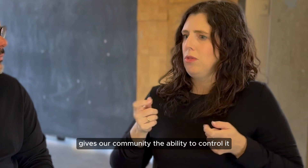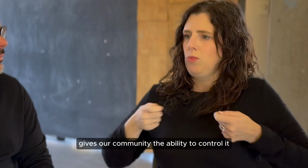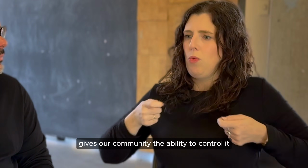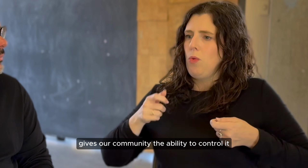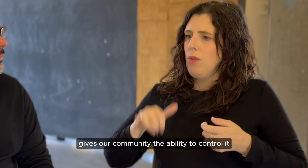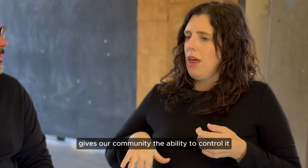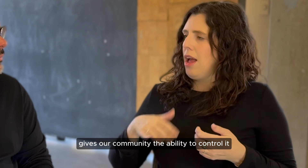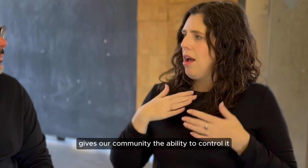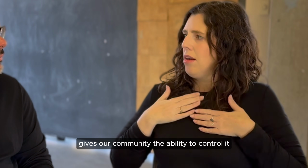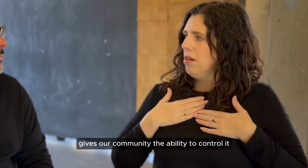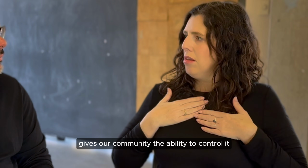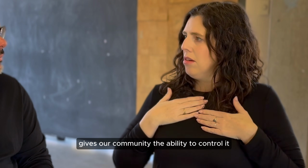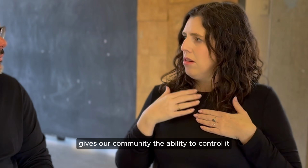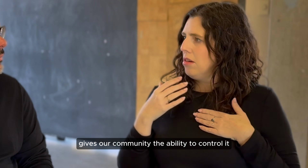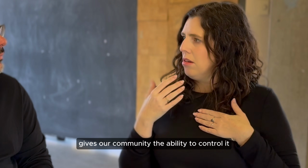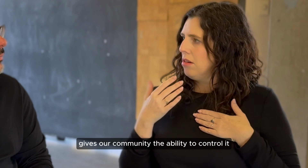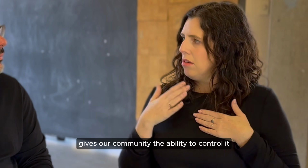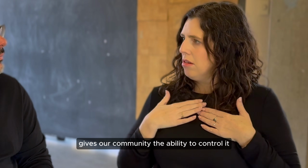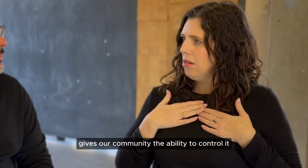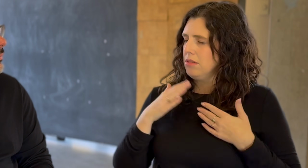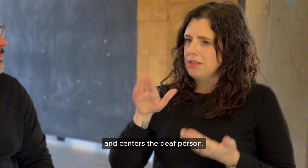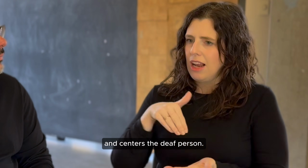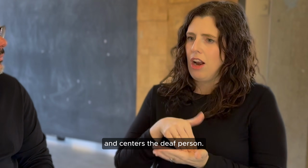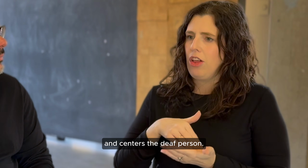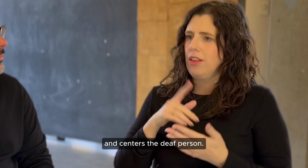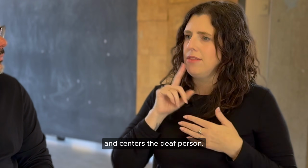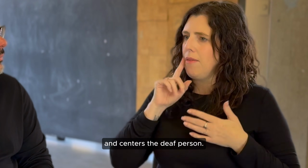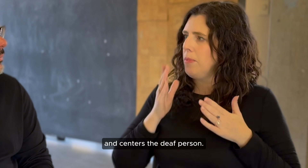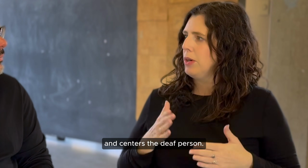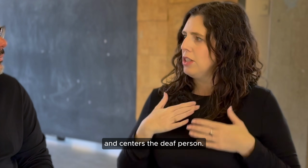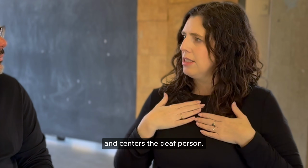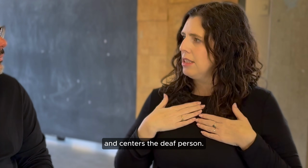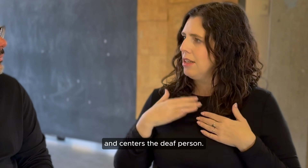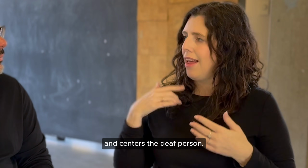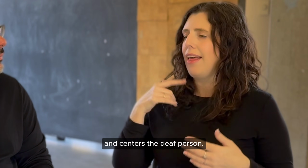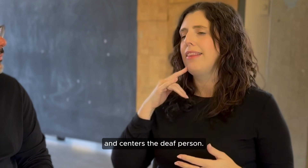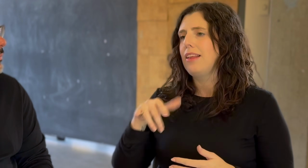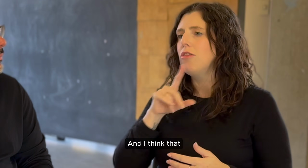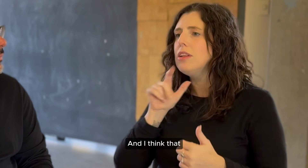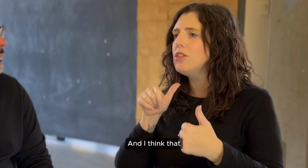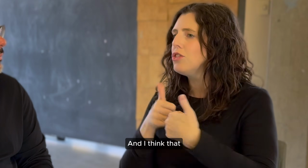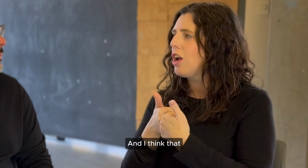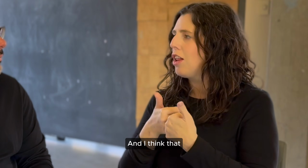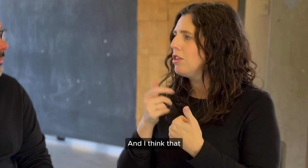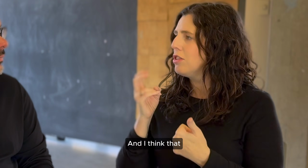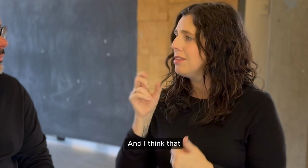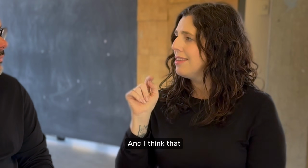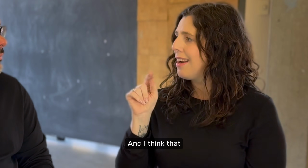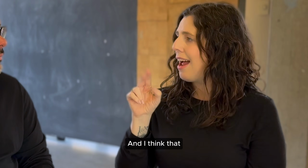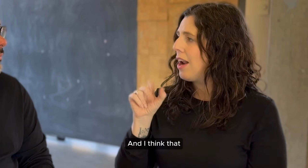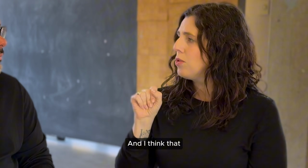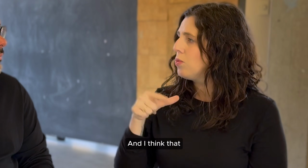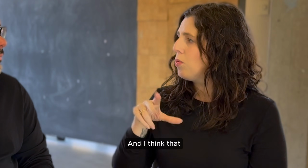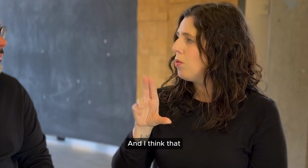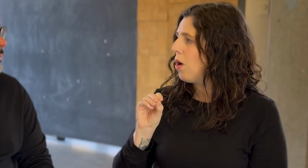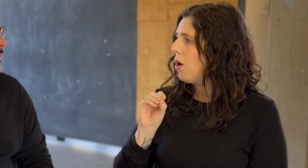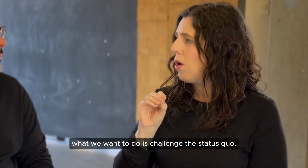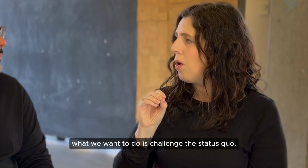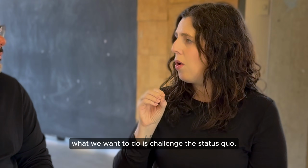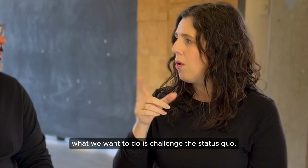community the ability to control that. That centers the deaf person. And I think that's, what we want to